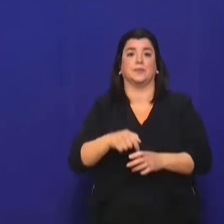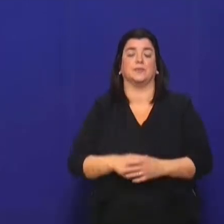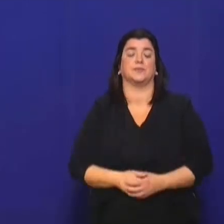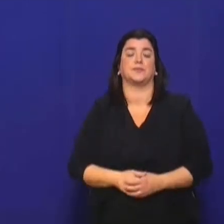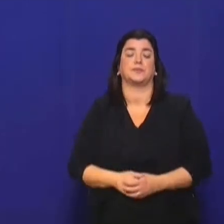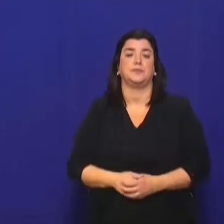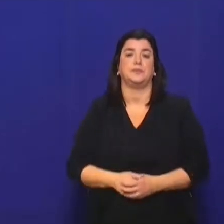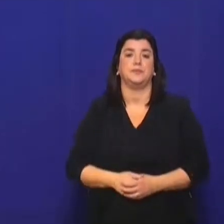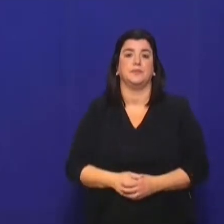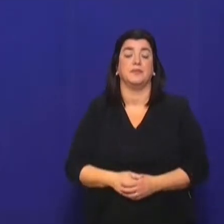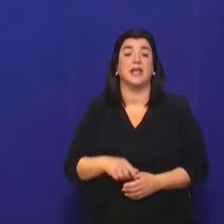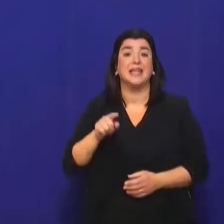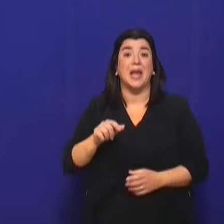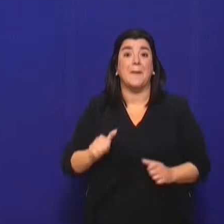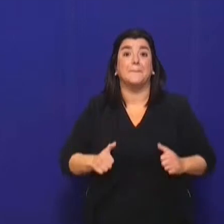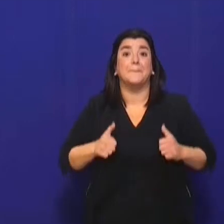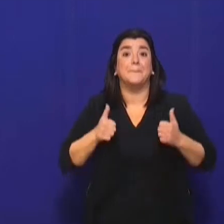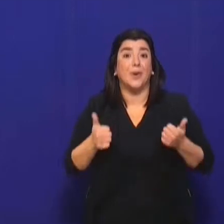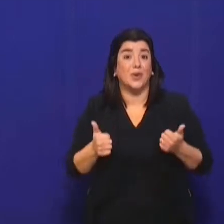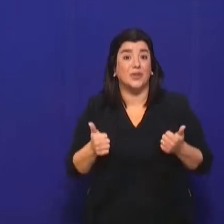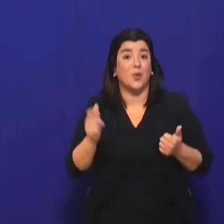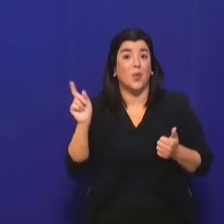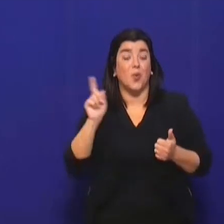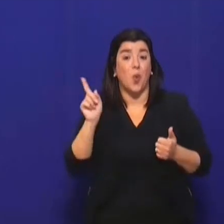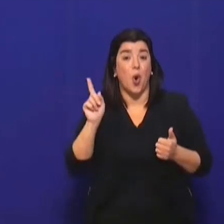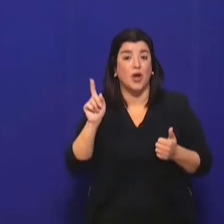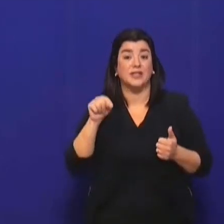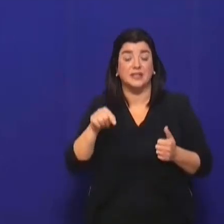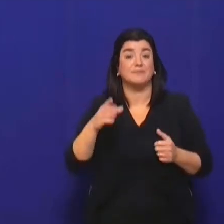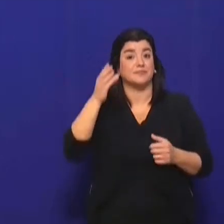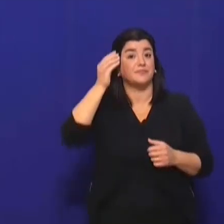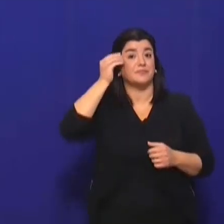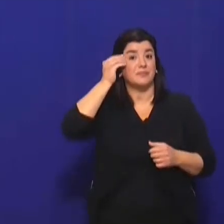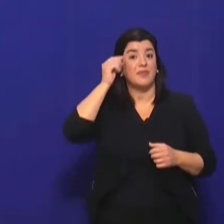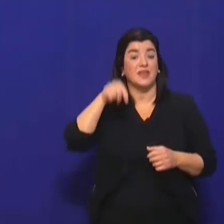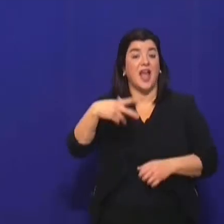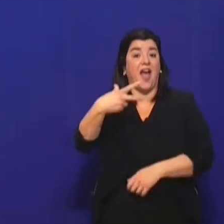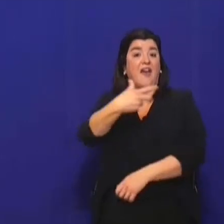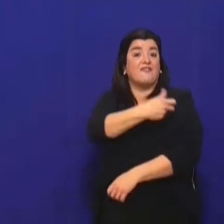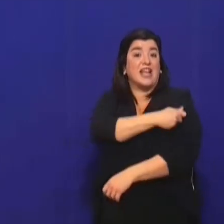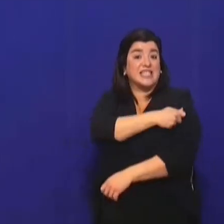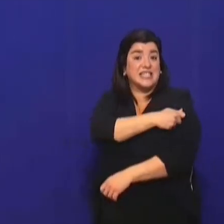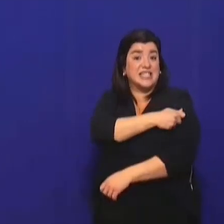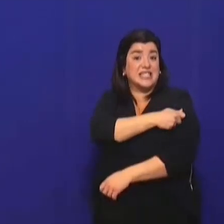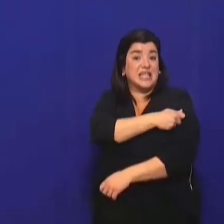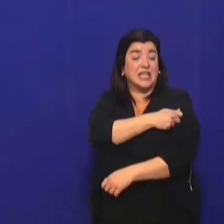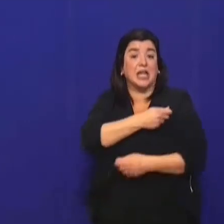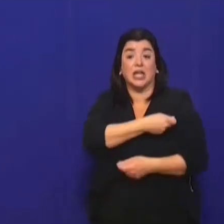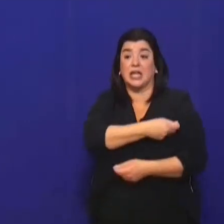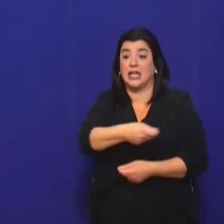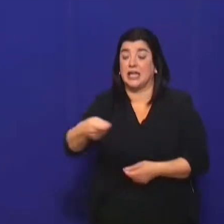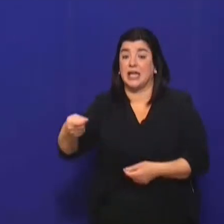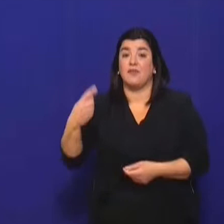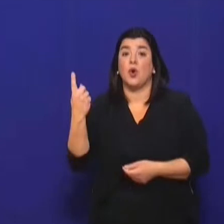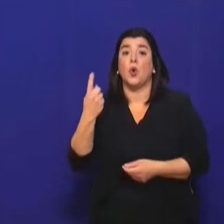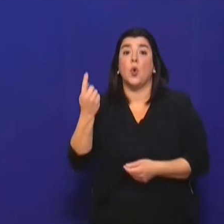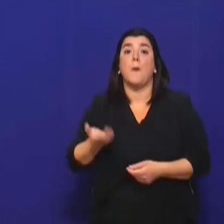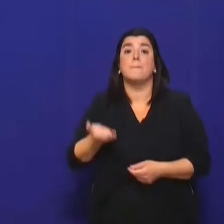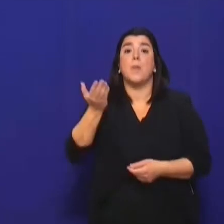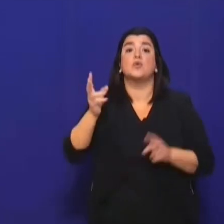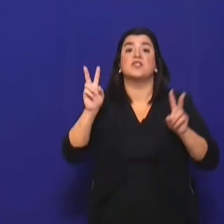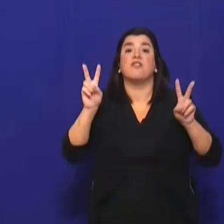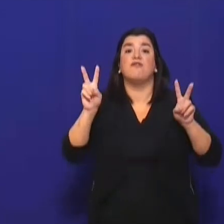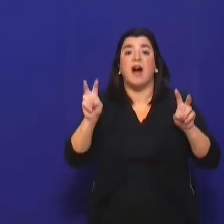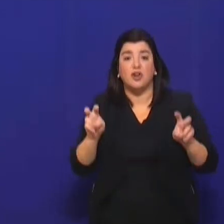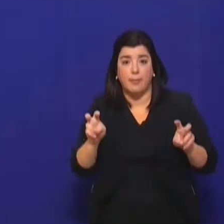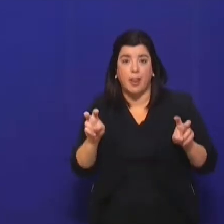vaccinated. It is very important also to understand that this is a vaccine which is being administered to those people who are most at risk at the